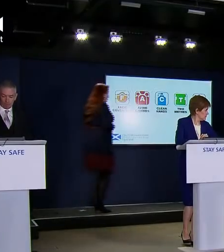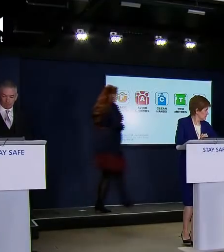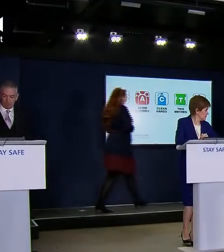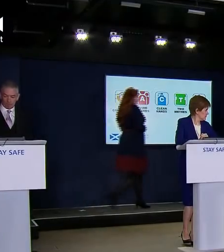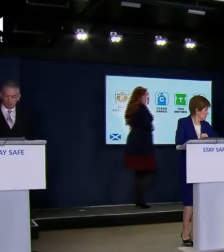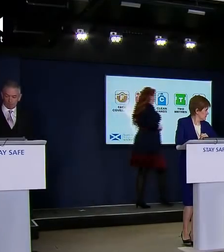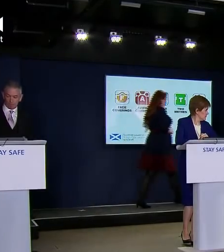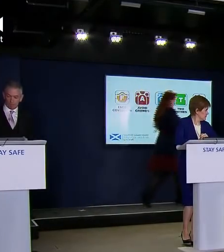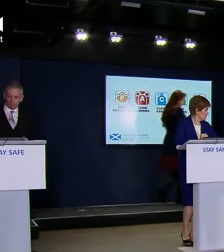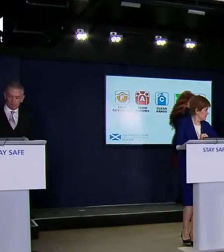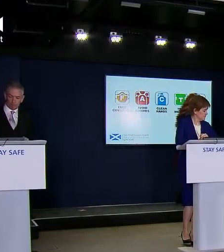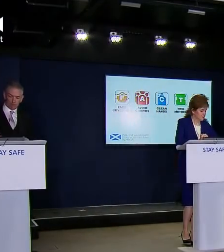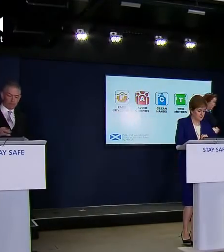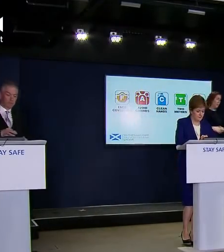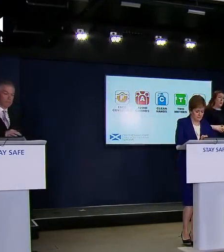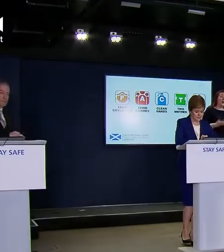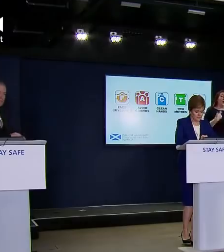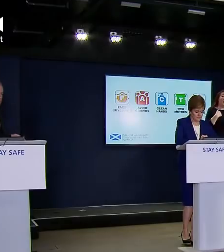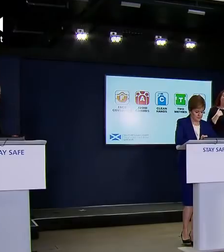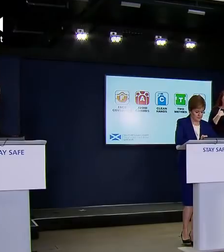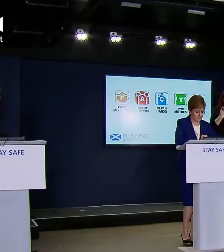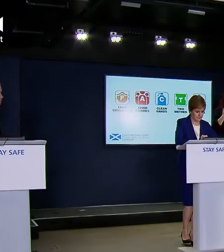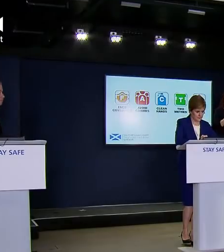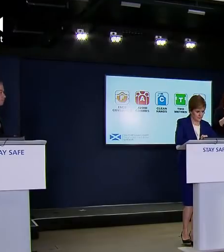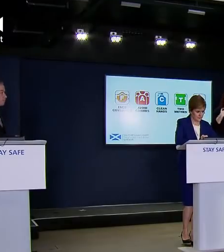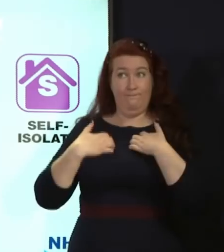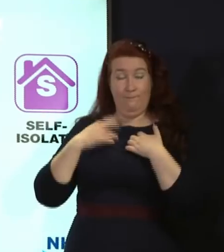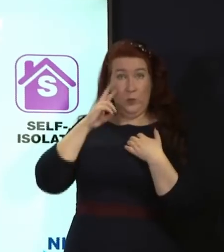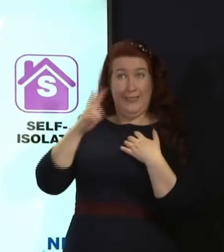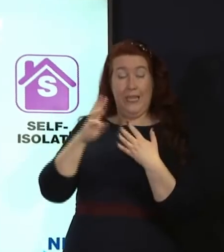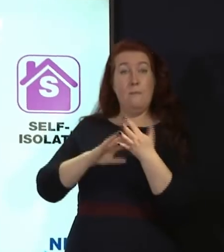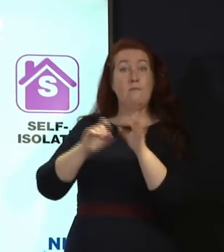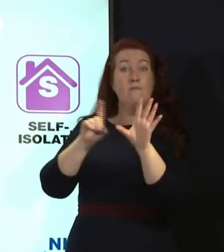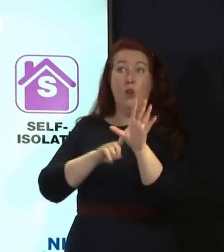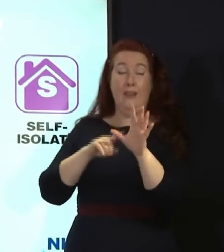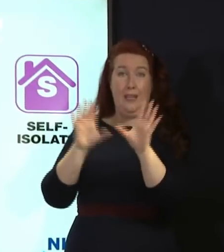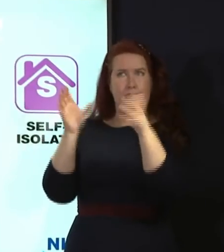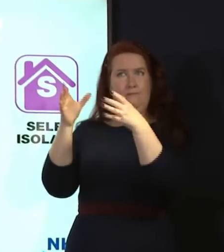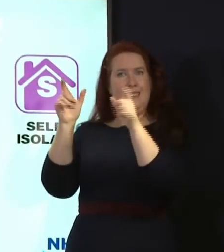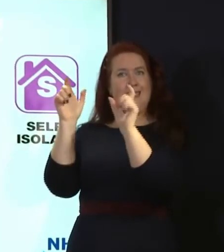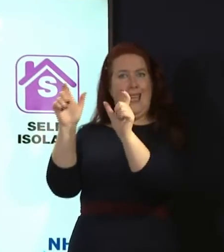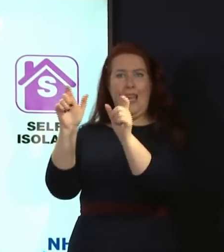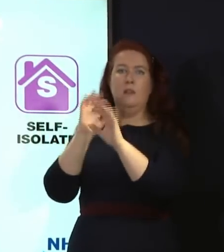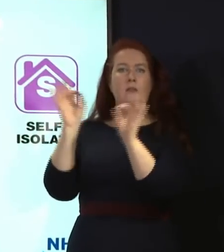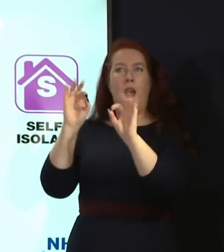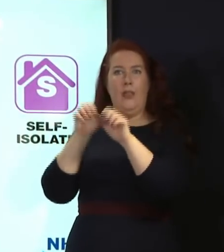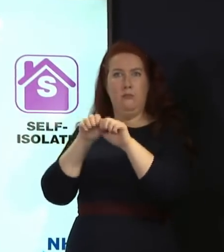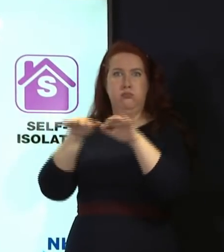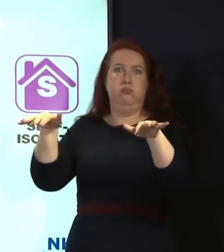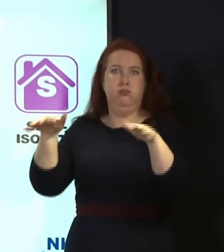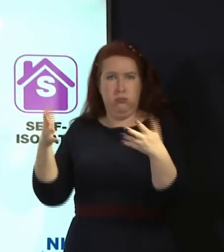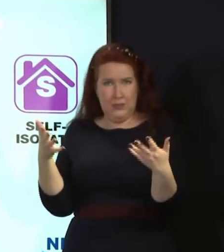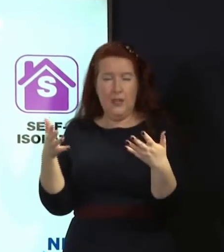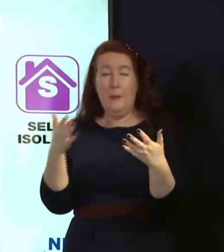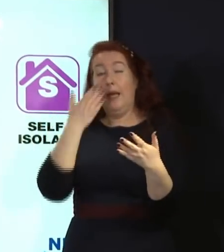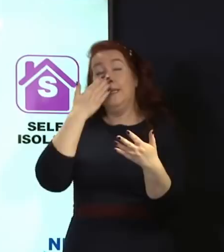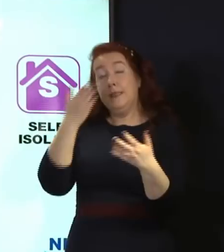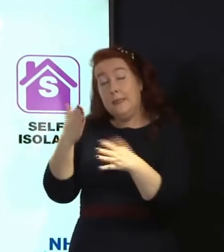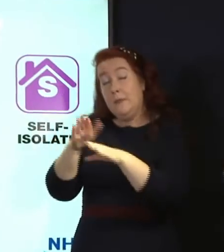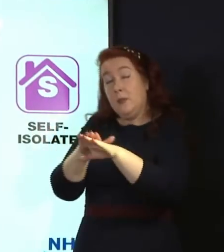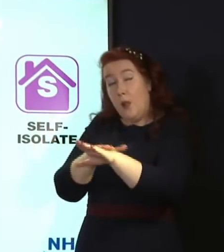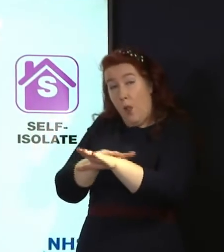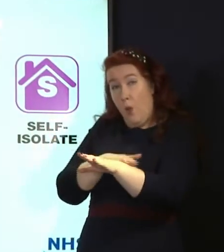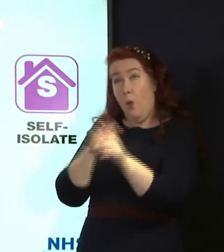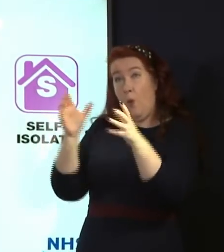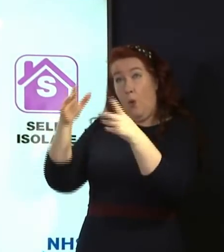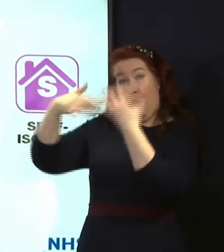So we are relatively encouraged by the fact Murray hasn't leaked out, and it appears to have slowed, but that's very, very early days,